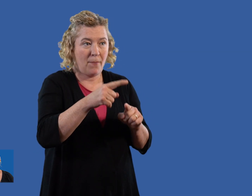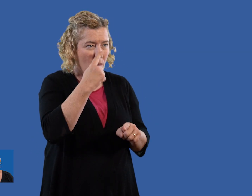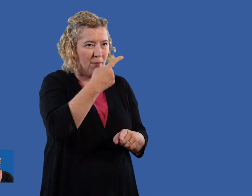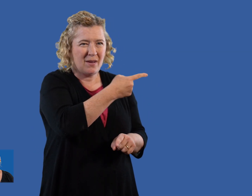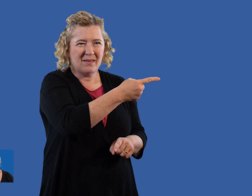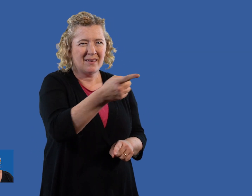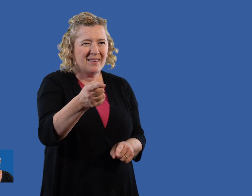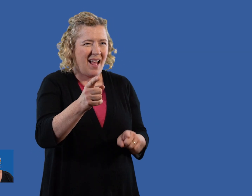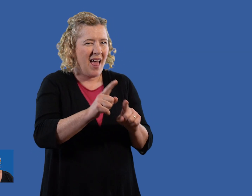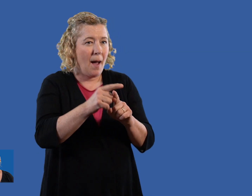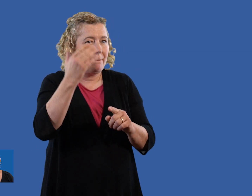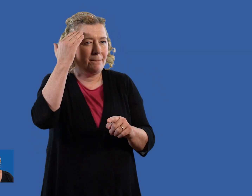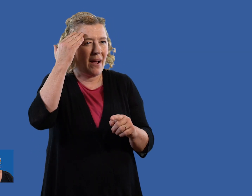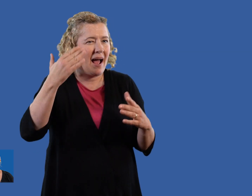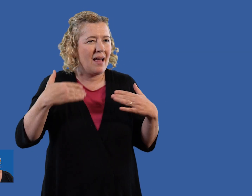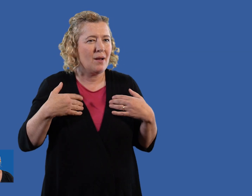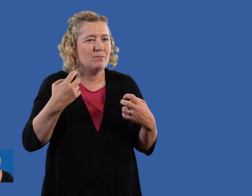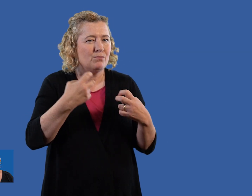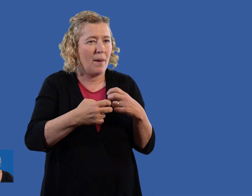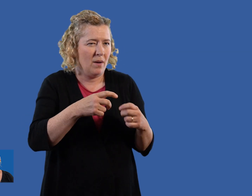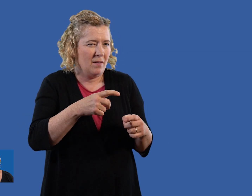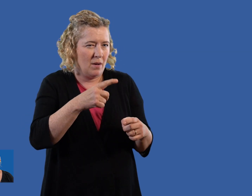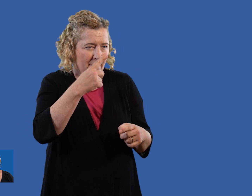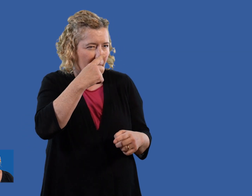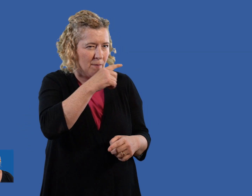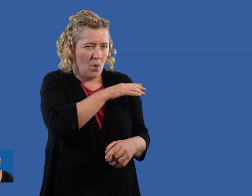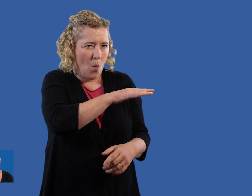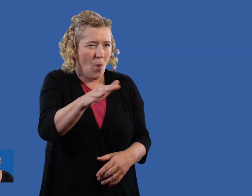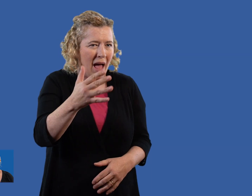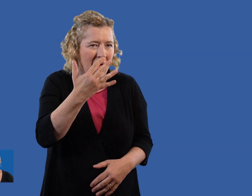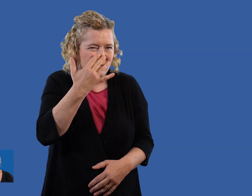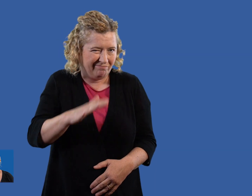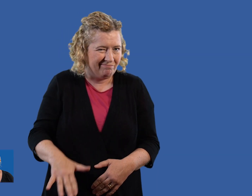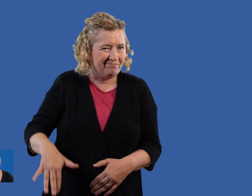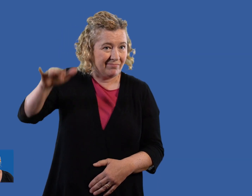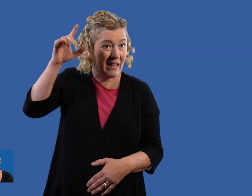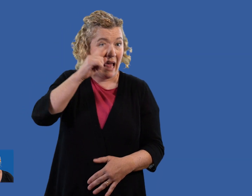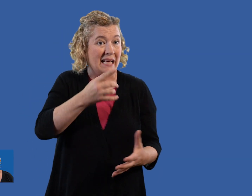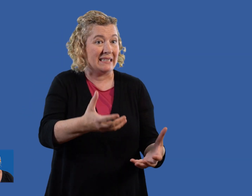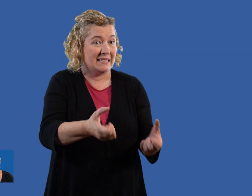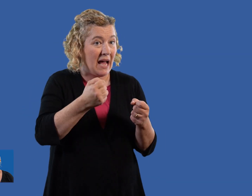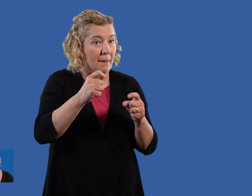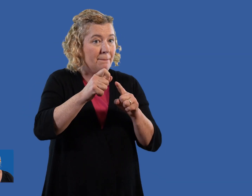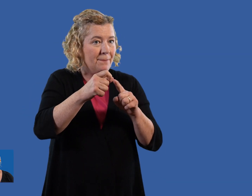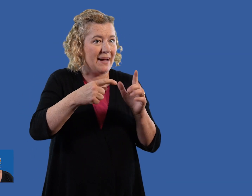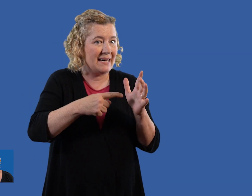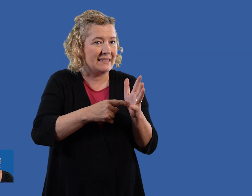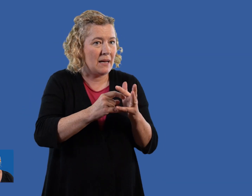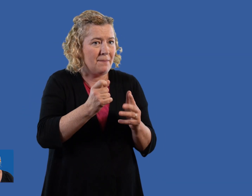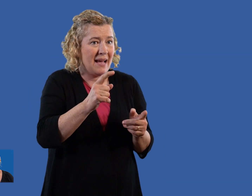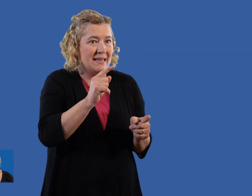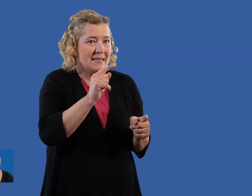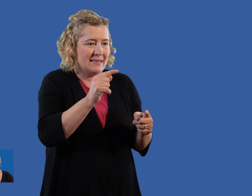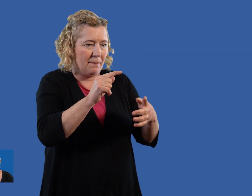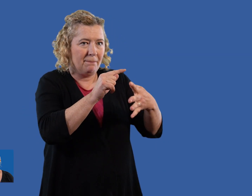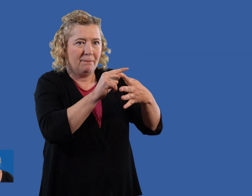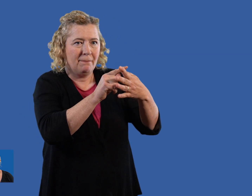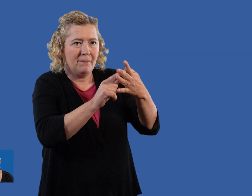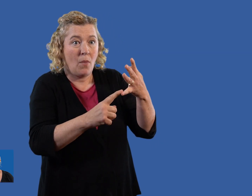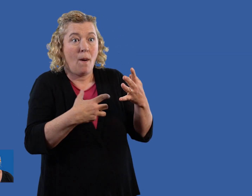As with most mental health problems, people of all ages can have post-traumatic stress disorder. However, some factors